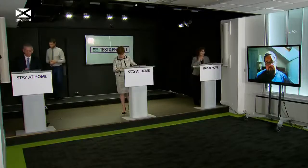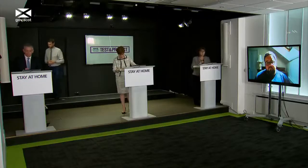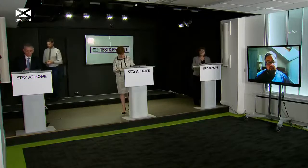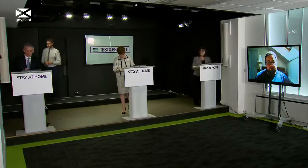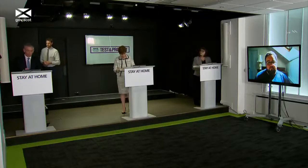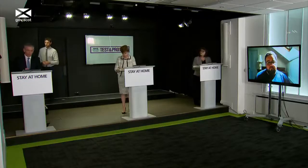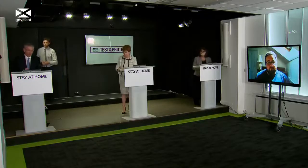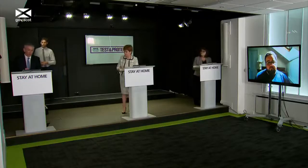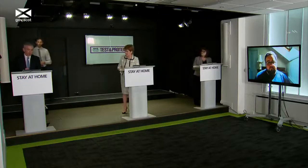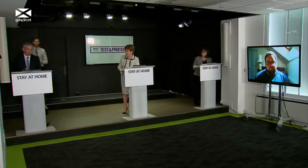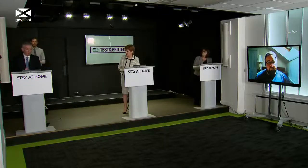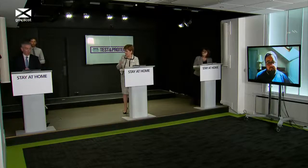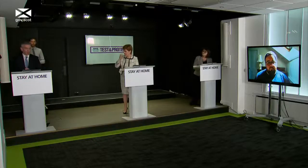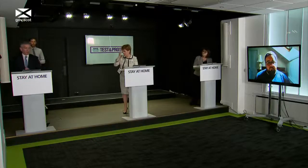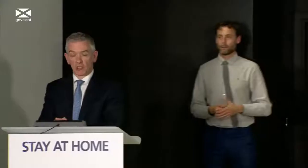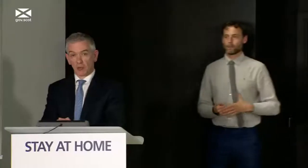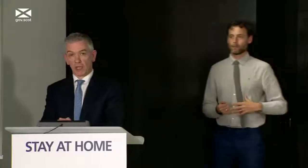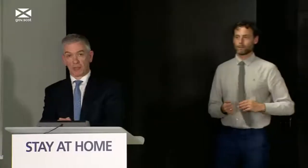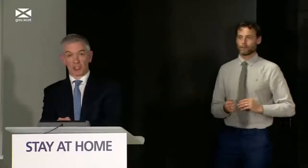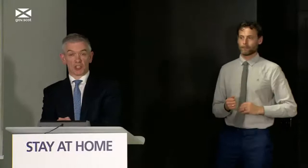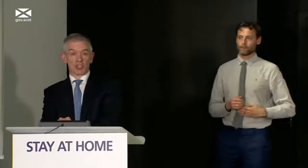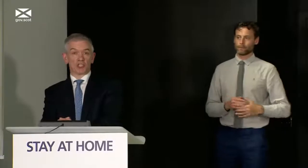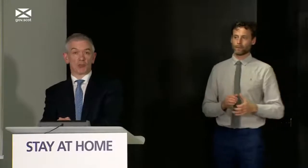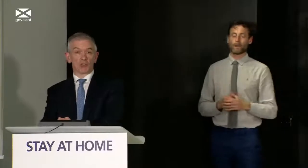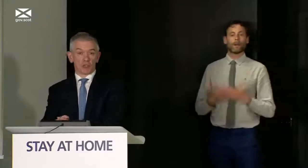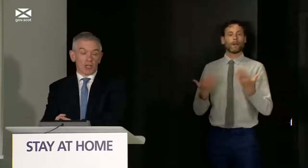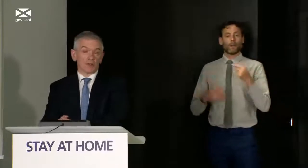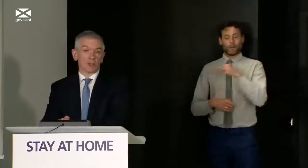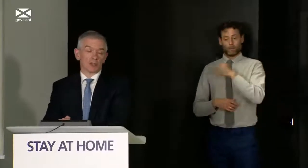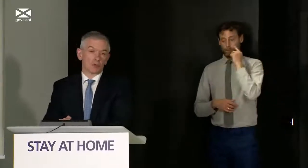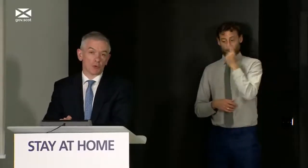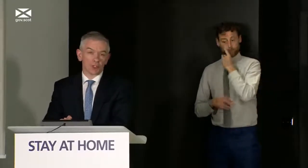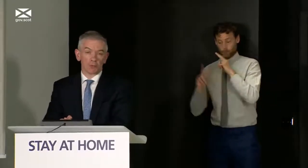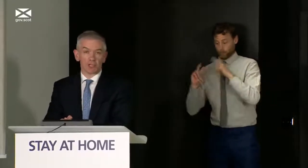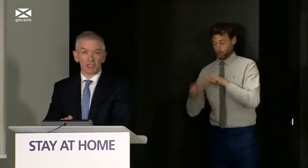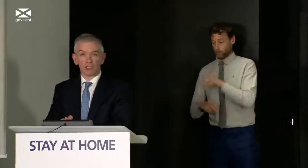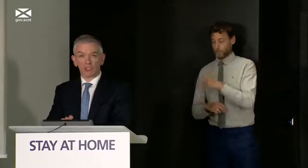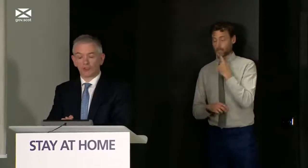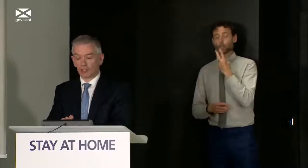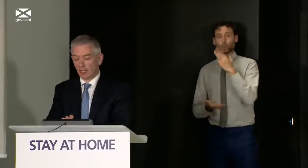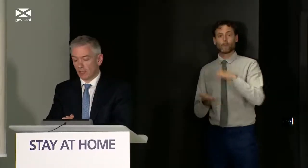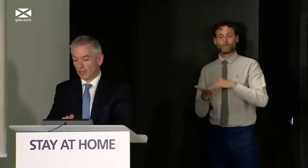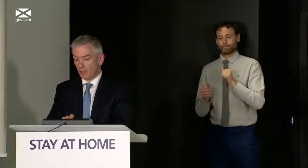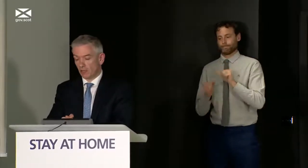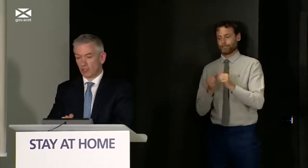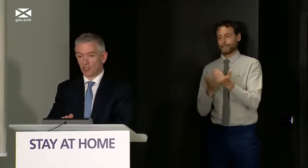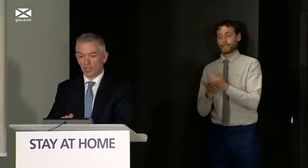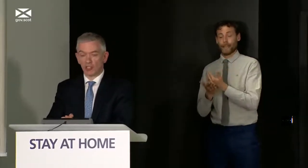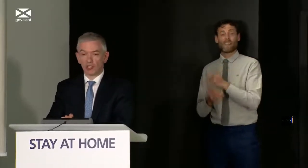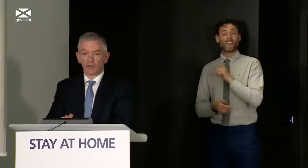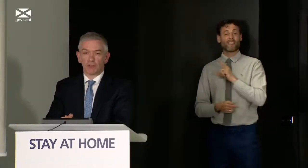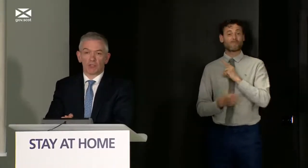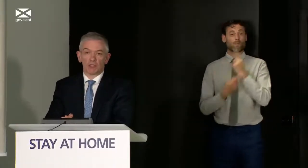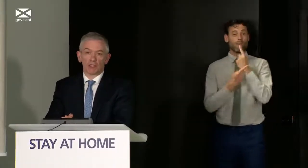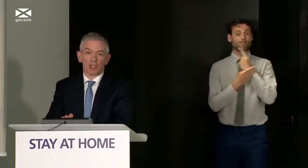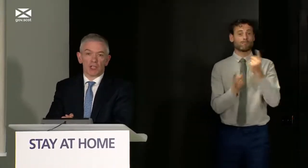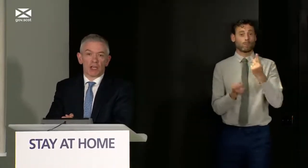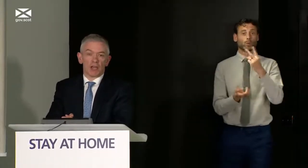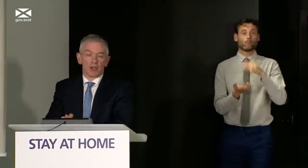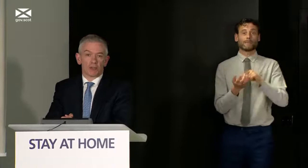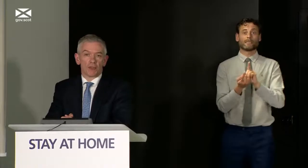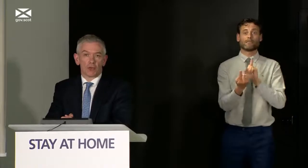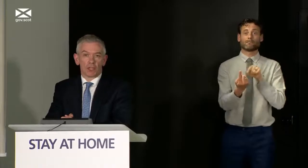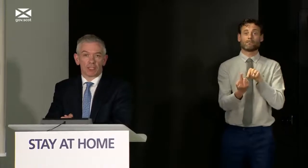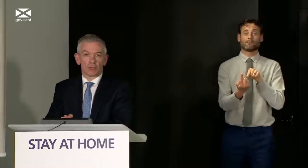the reason we've got a two metre rule like that just now is because that's what the evidence suggested that we should have and that's what we should apply in this country. And if the evidence changes, if the evidence,